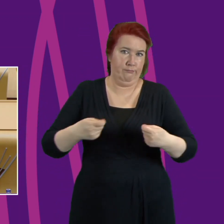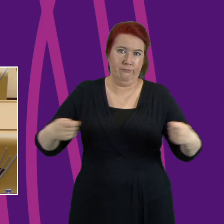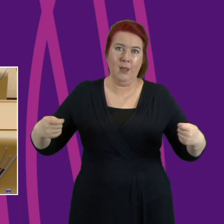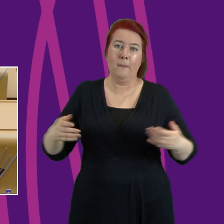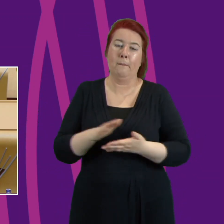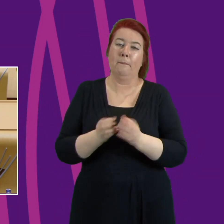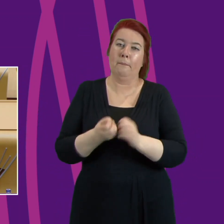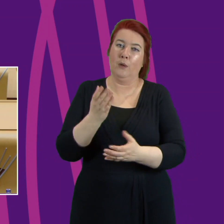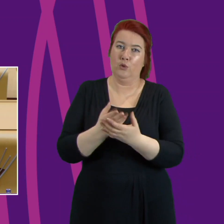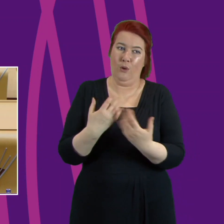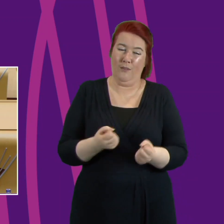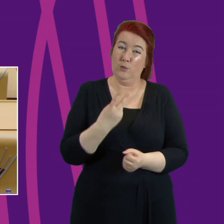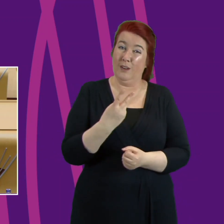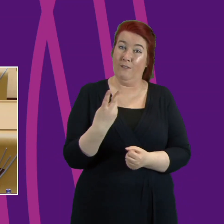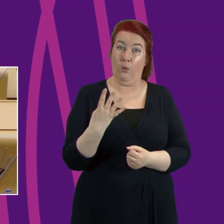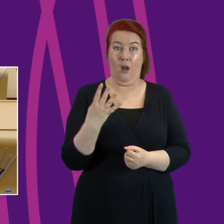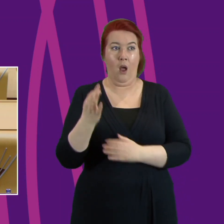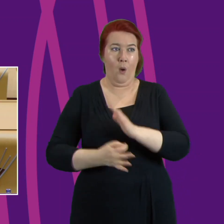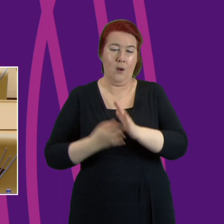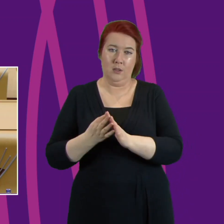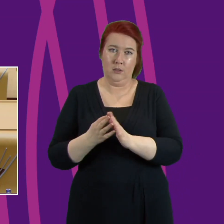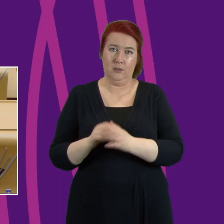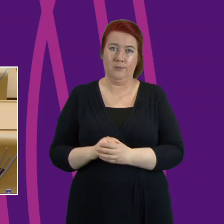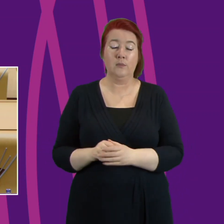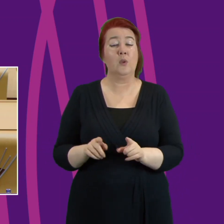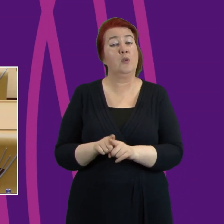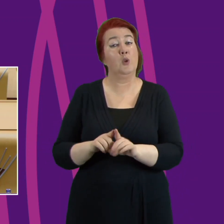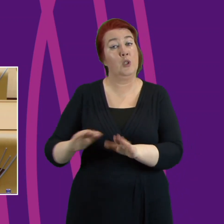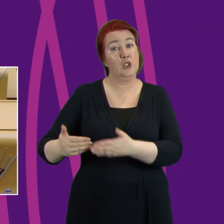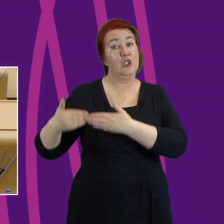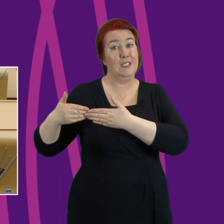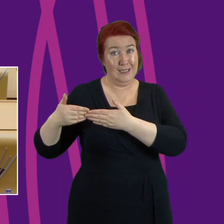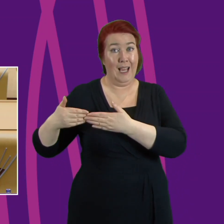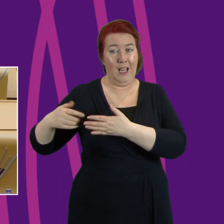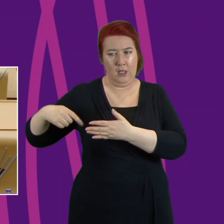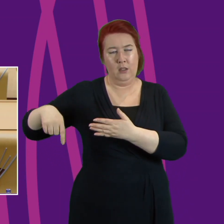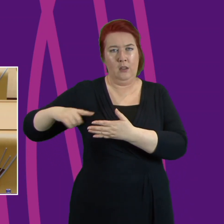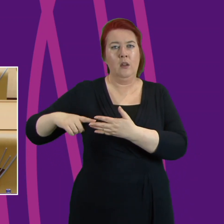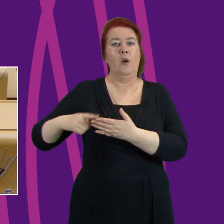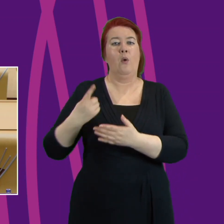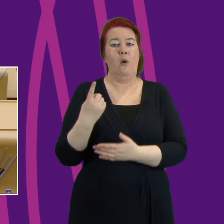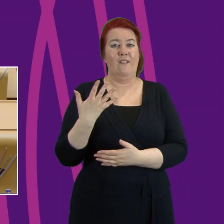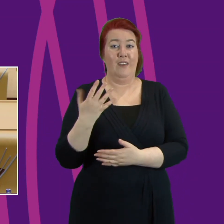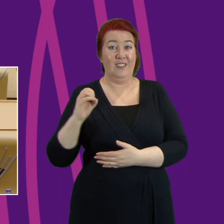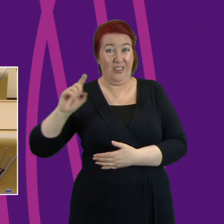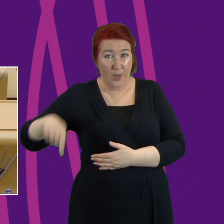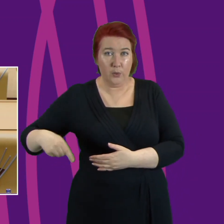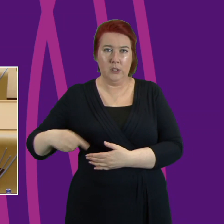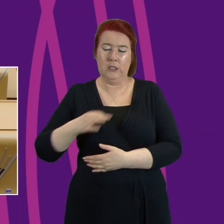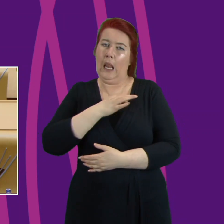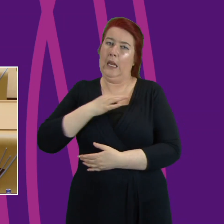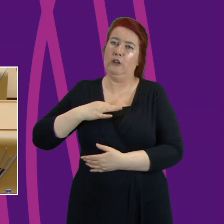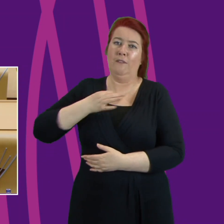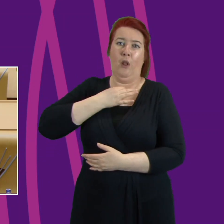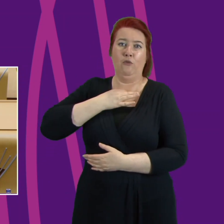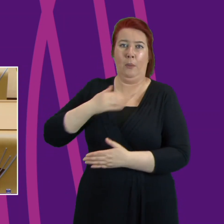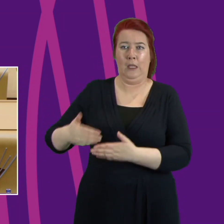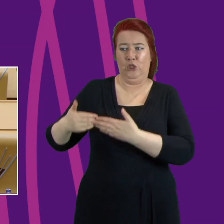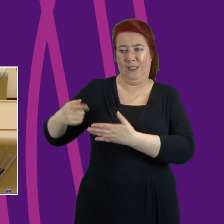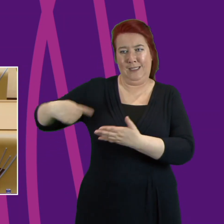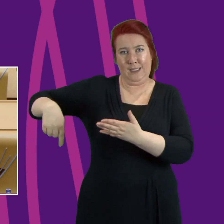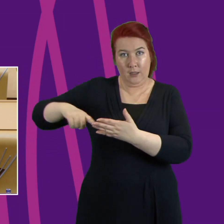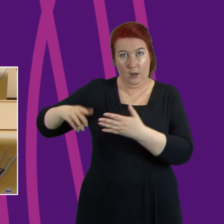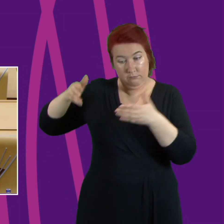access. Shielding almost 150,000 clinically vulnerable people and focusing multidisciplinary